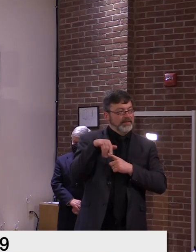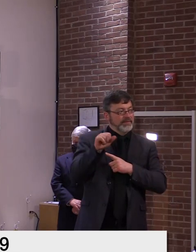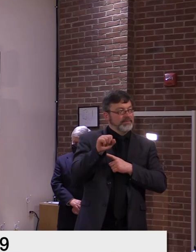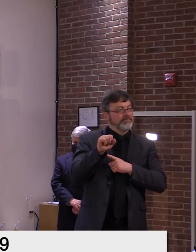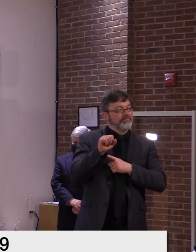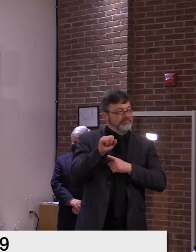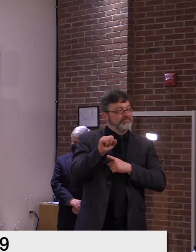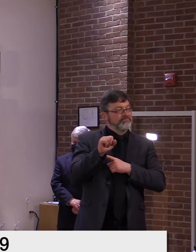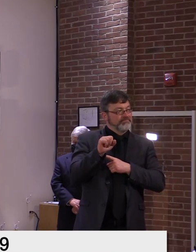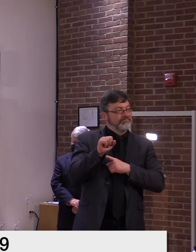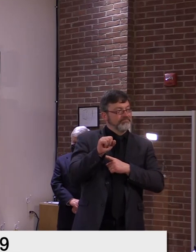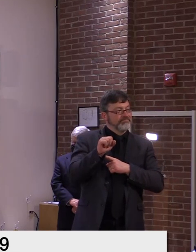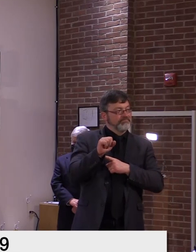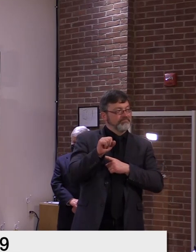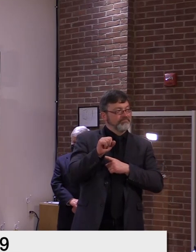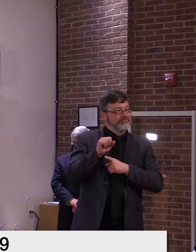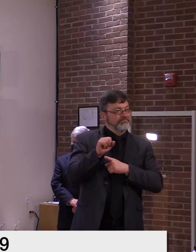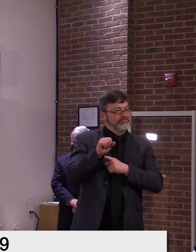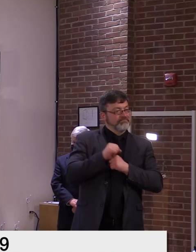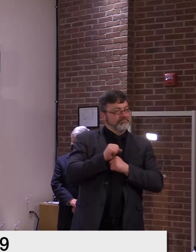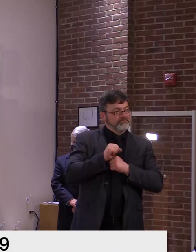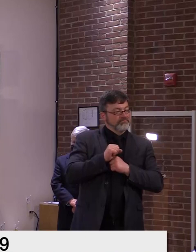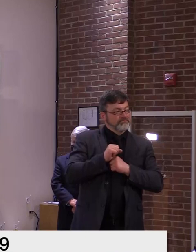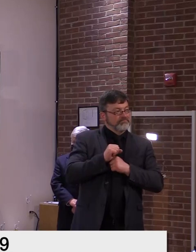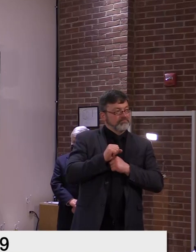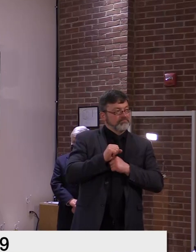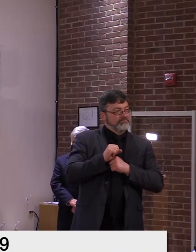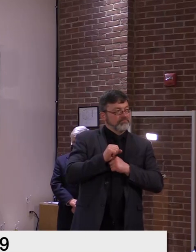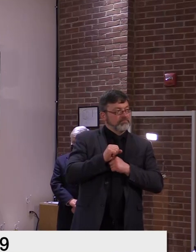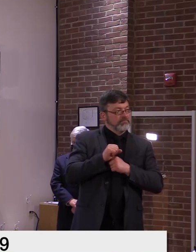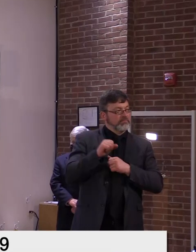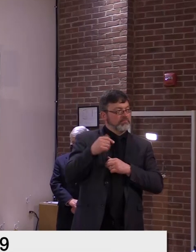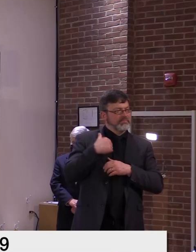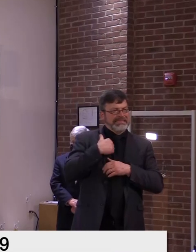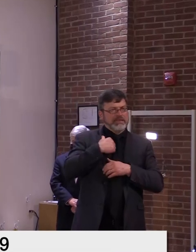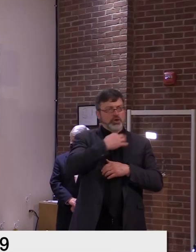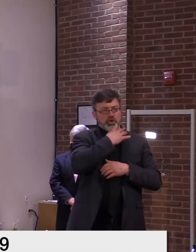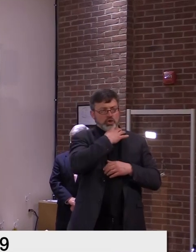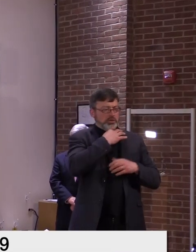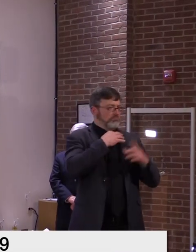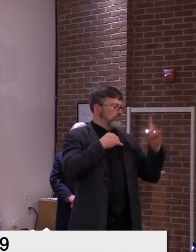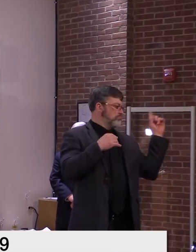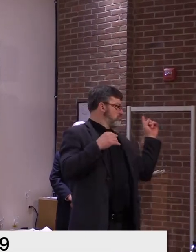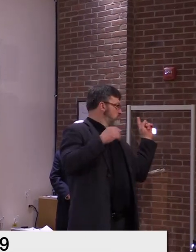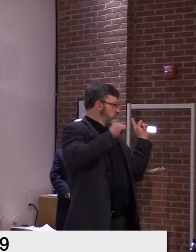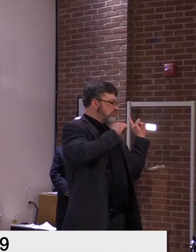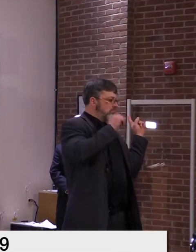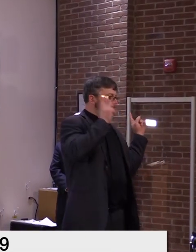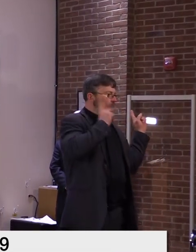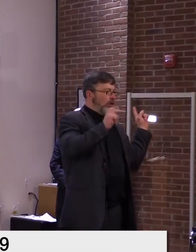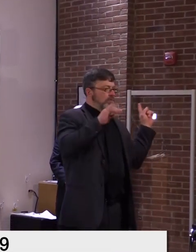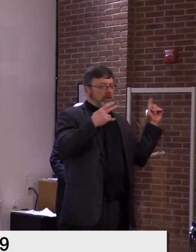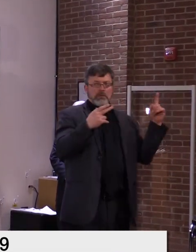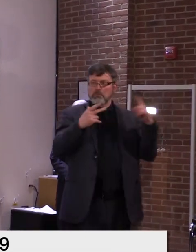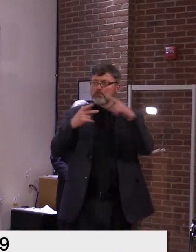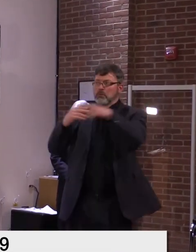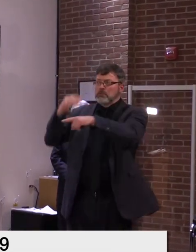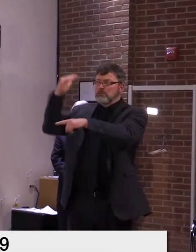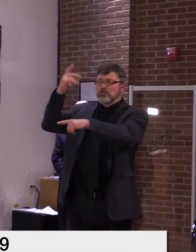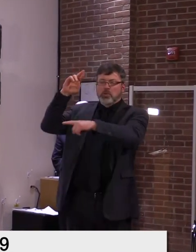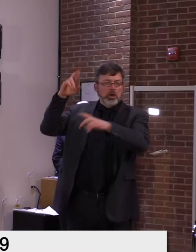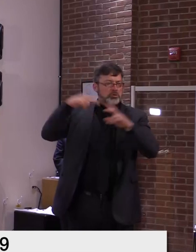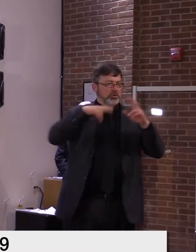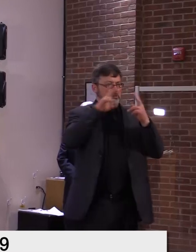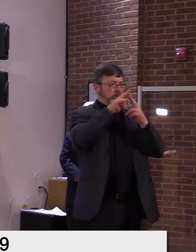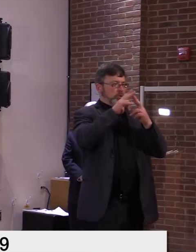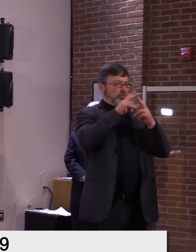Hi, my question's I think for Secretary Smith or perhaps Dr. Levine. I'm wondering if there is a system in place for ongoing vaccination